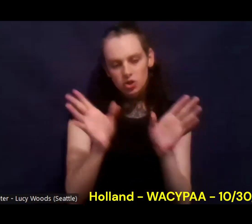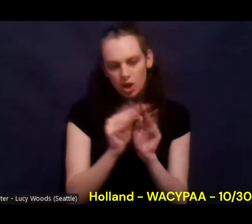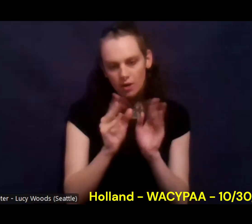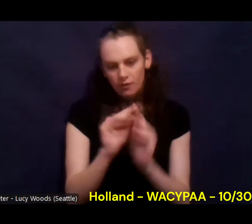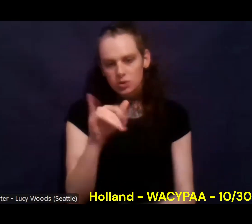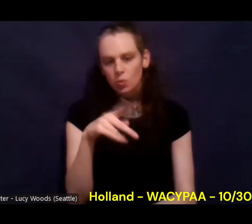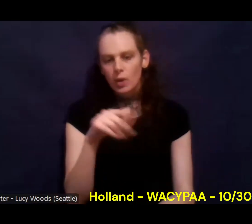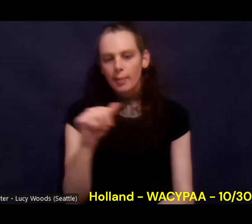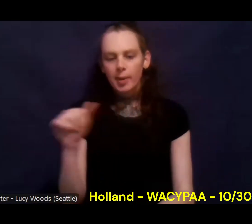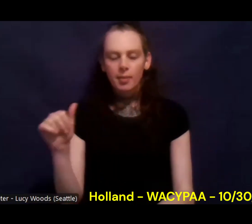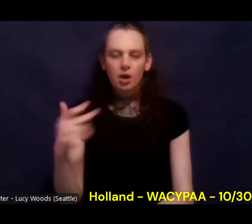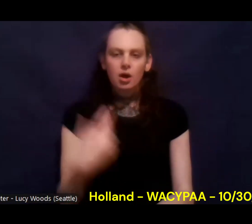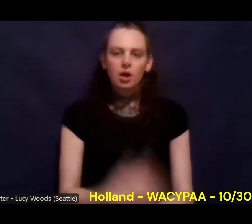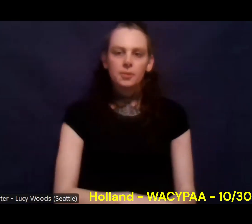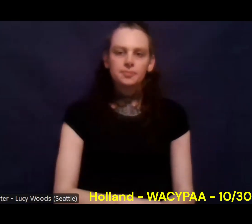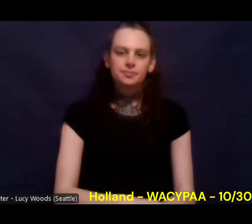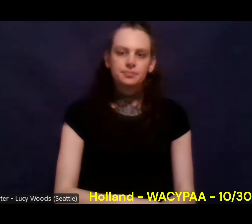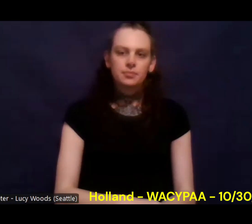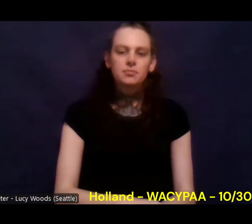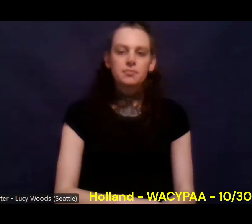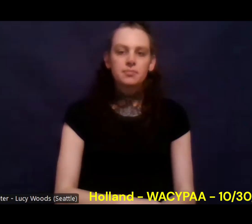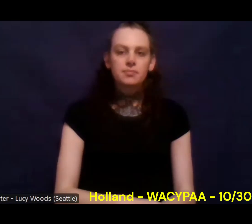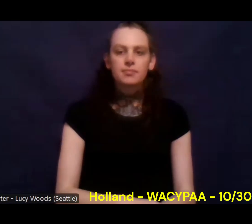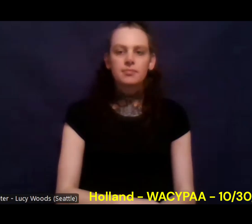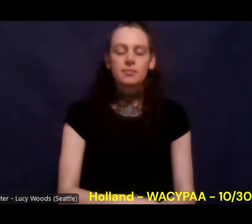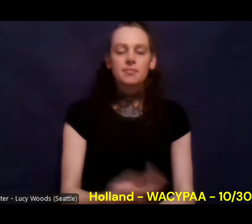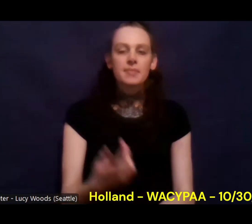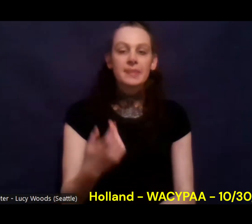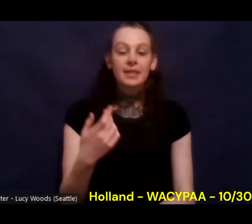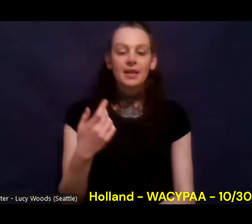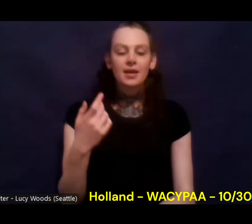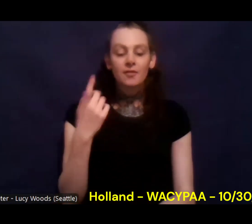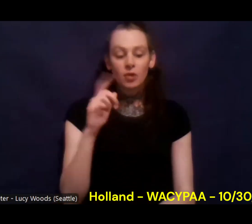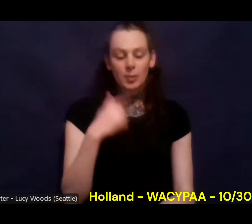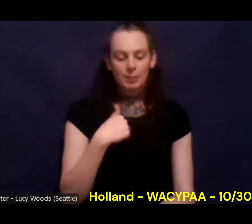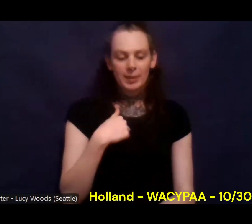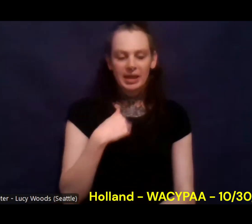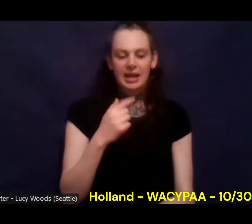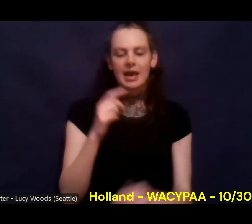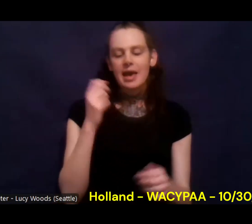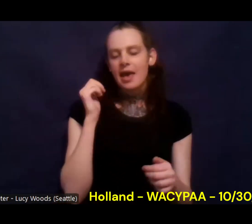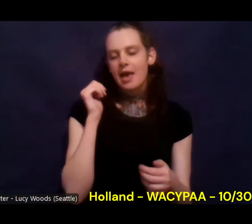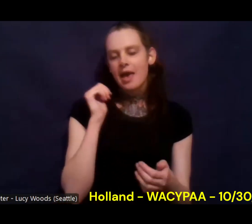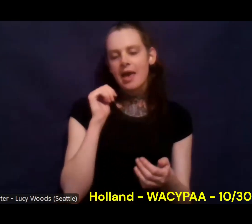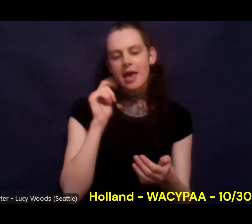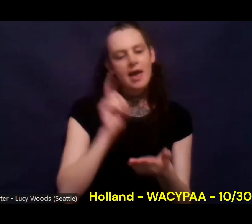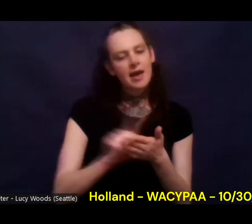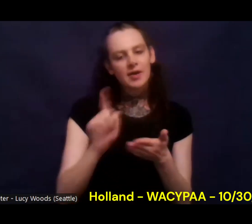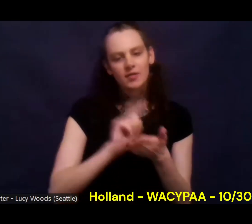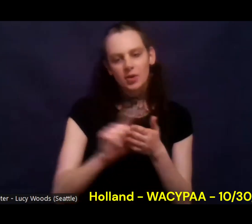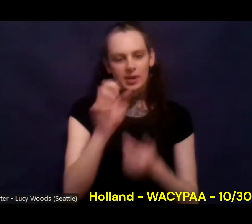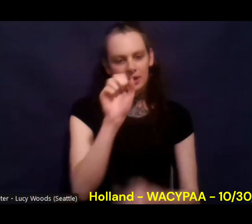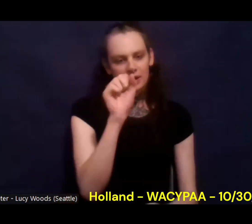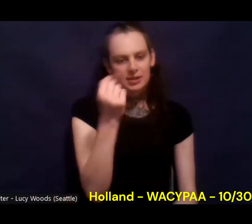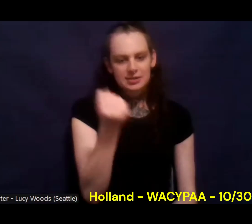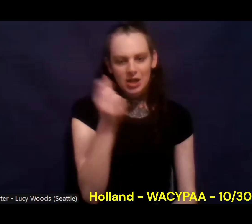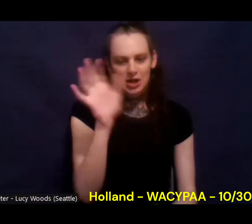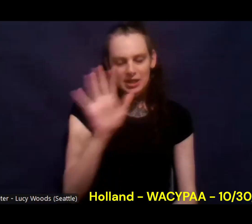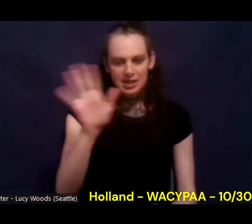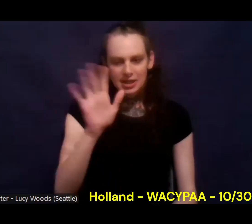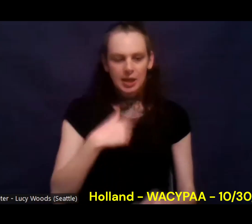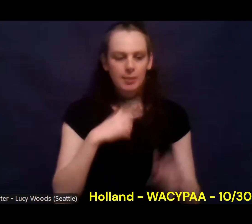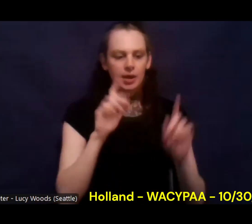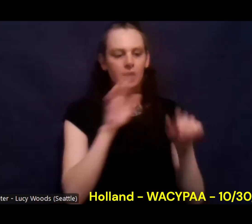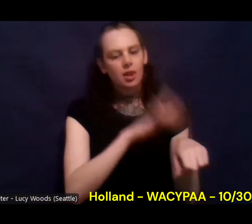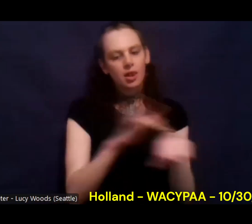I've been gone every weekend since August 1st, going to every single conference that all these other states are holding. I have not had a